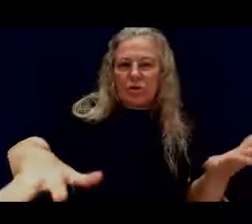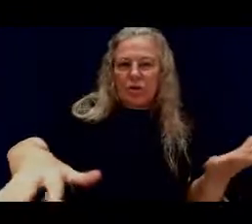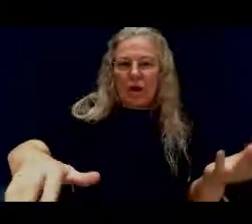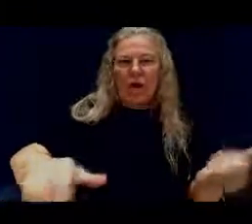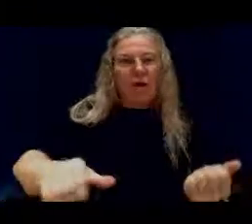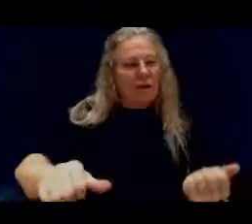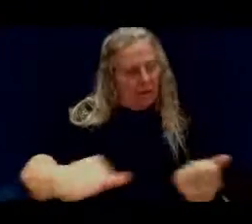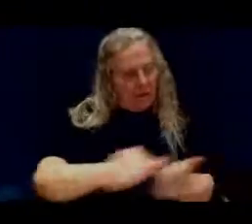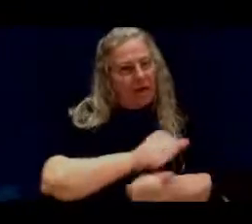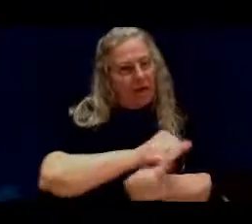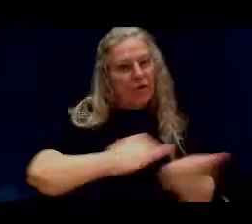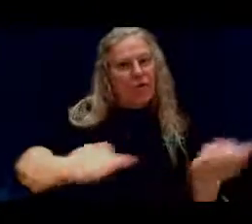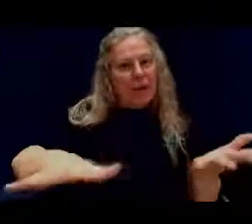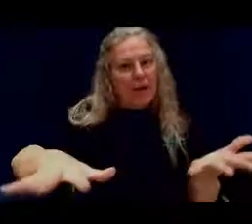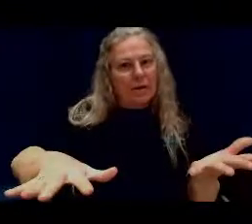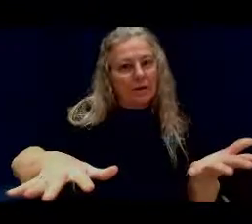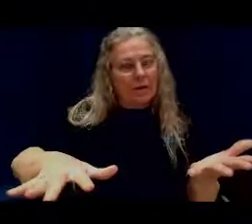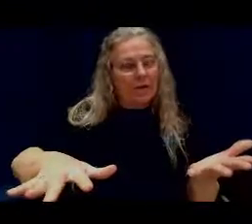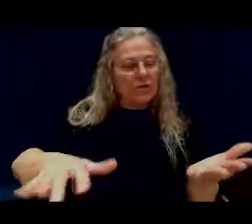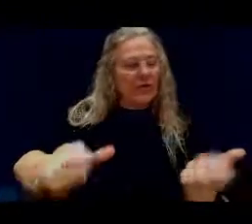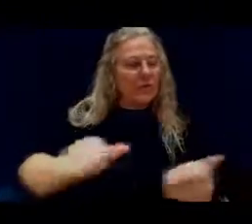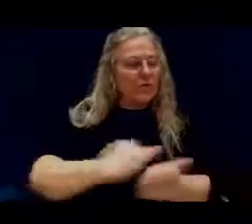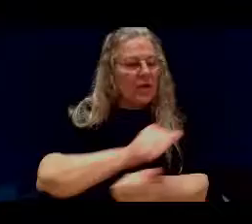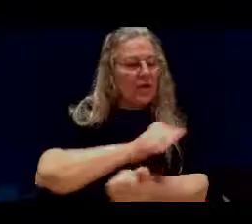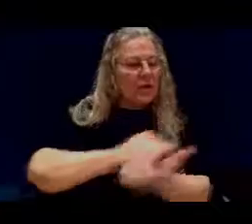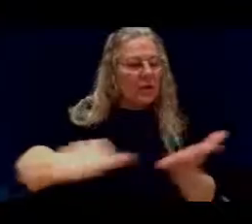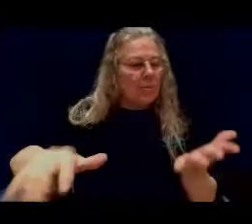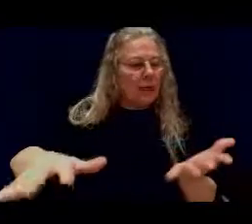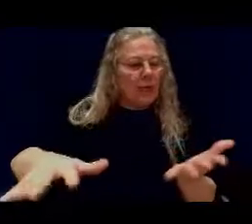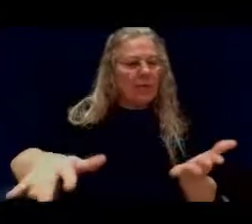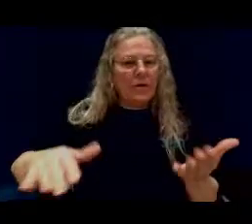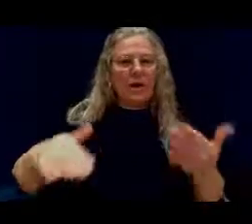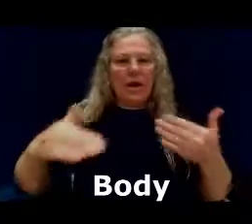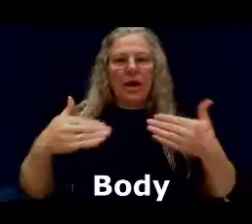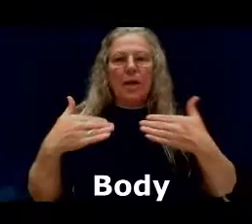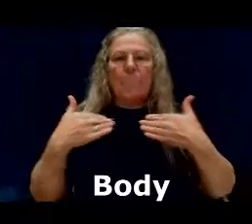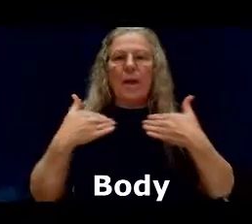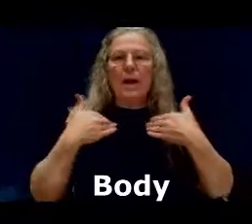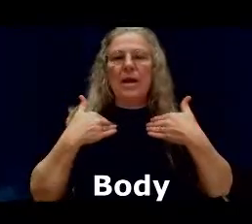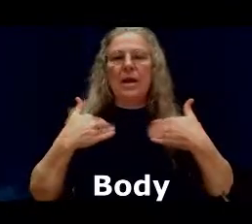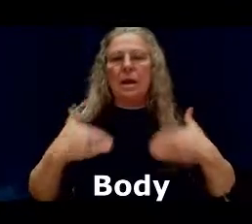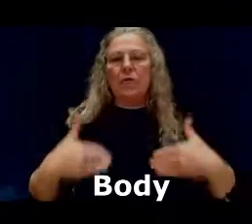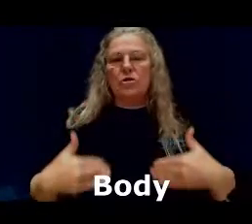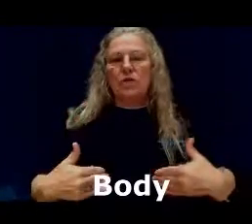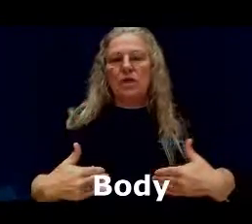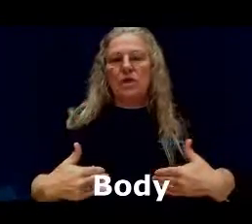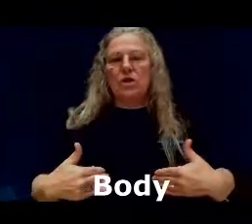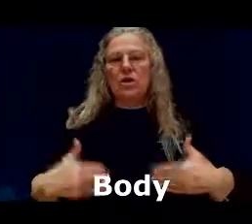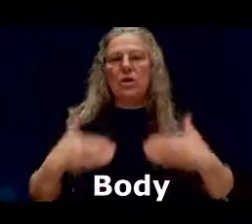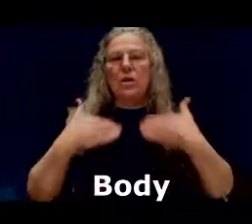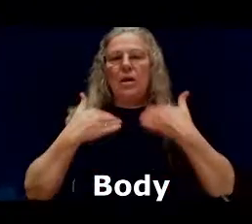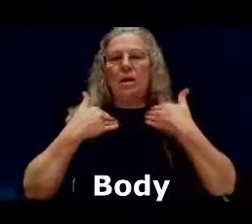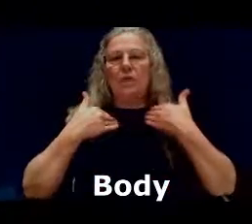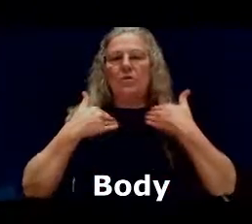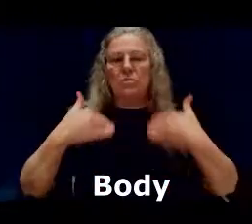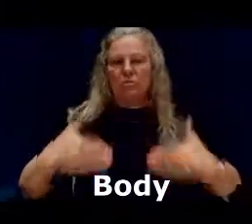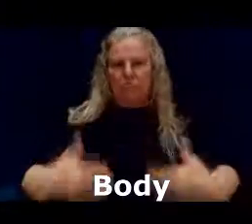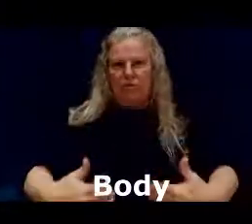Destroy. I've hurt my knuckles several times with that one. Mangled, body, and you're just touching in your